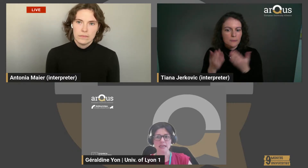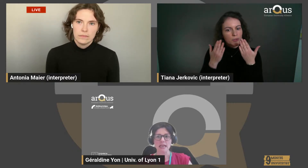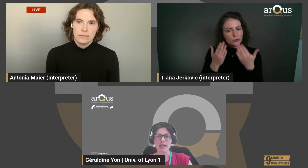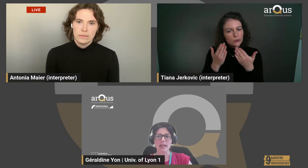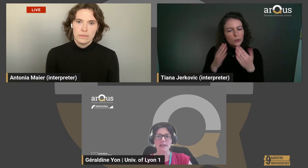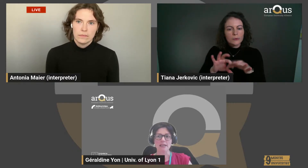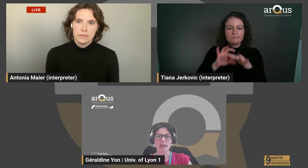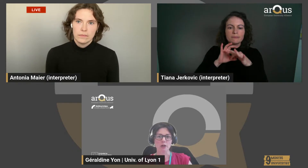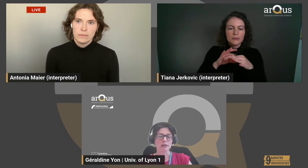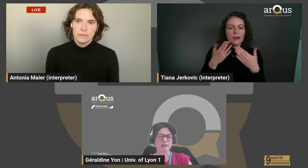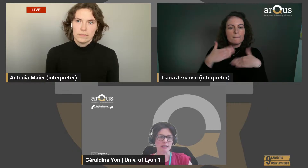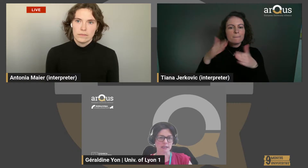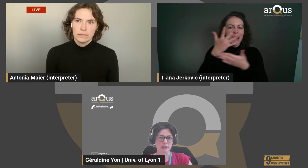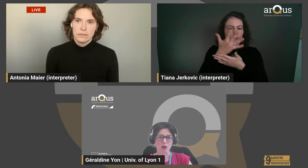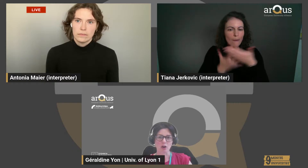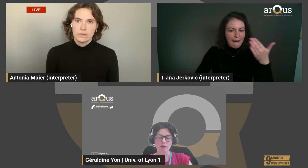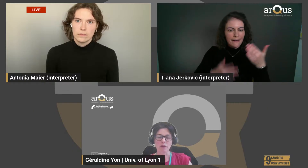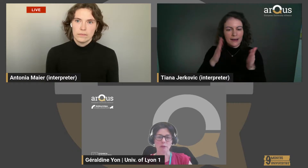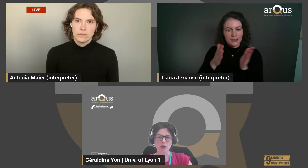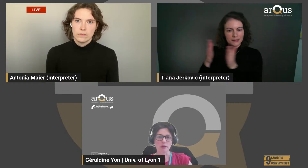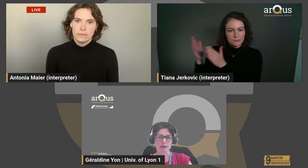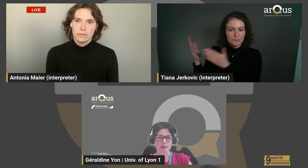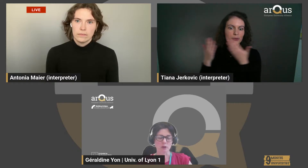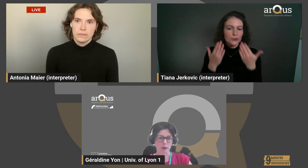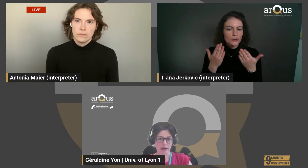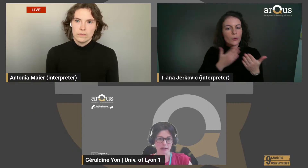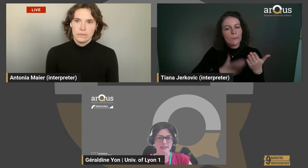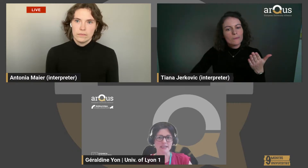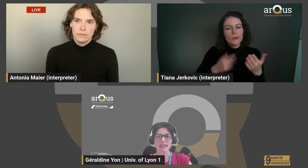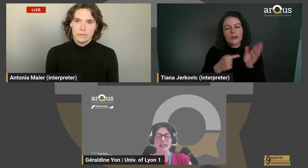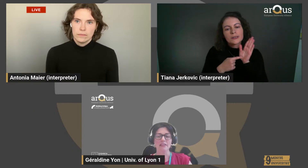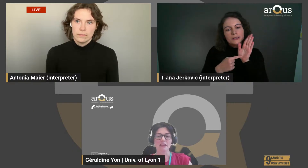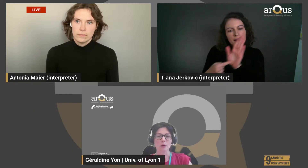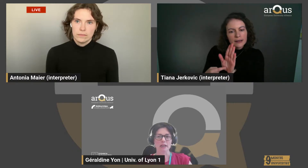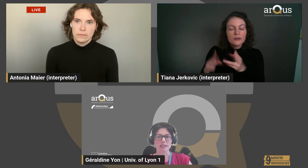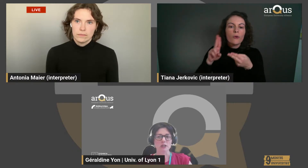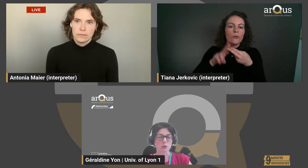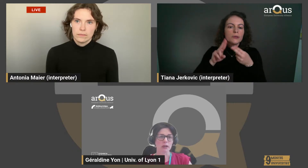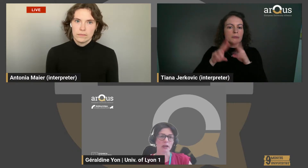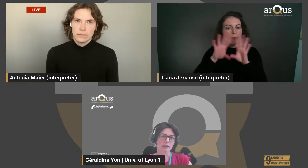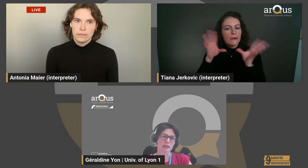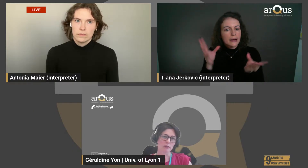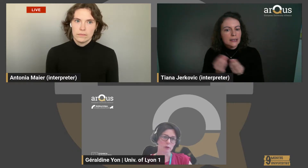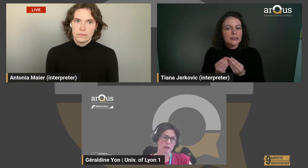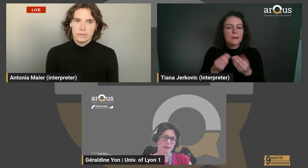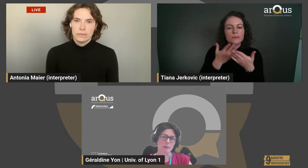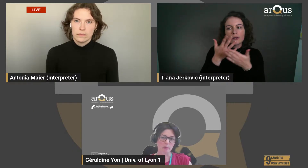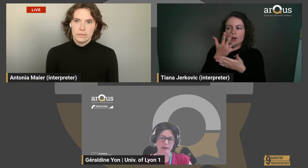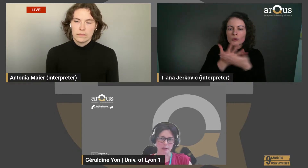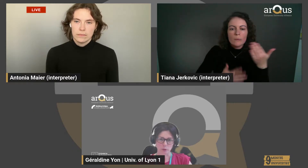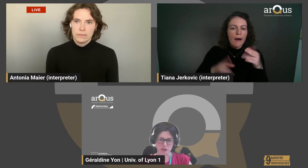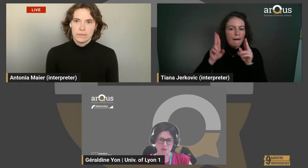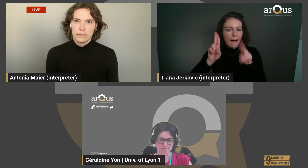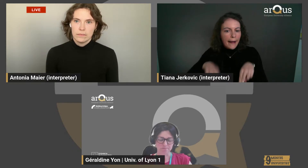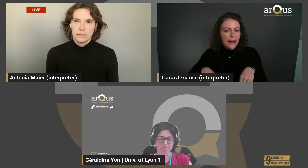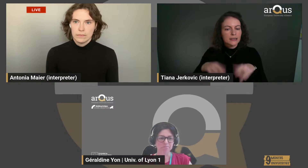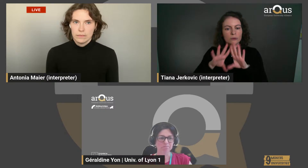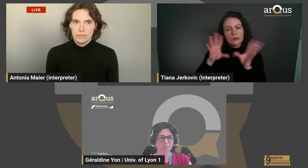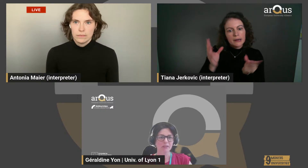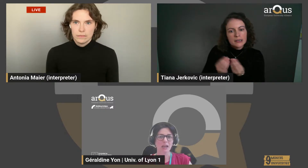multilingualism and an understanding of the many areas of our lives that are related to and influenced by